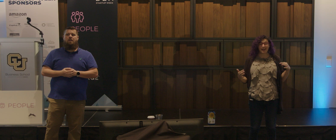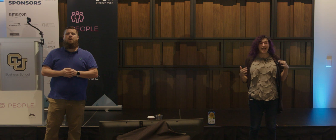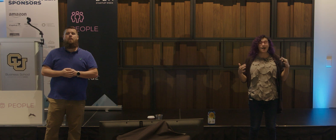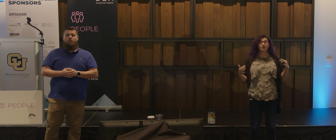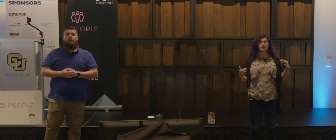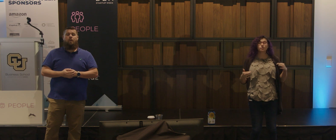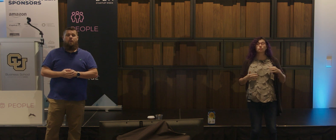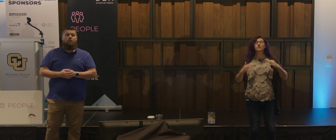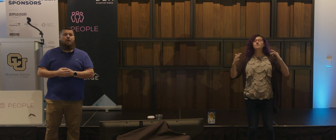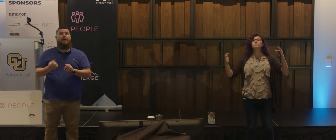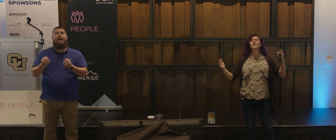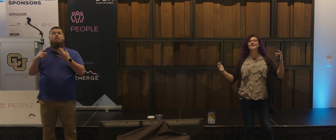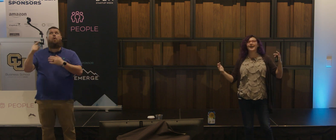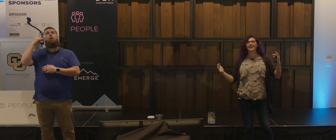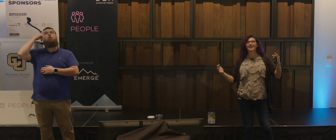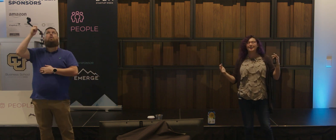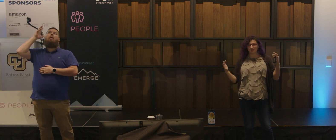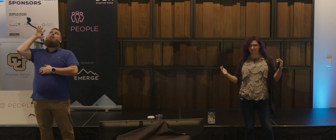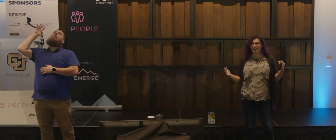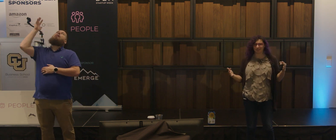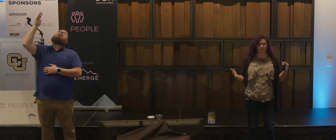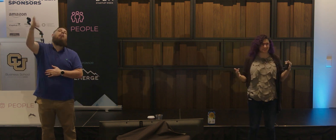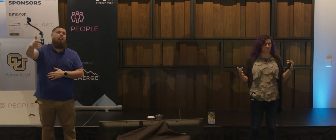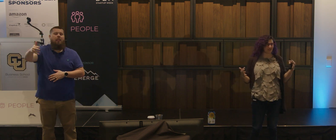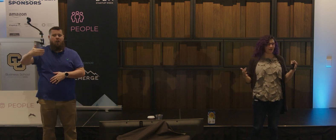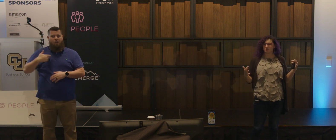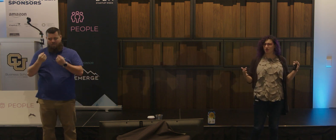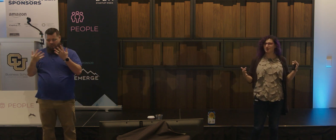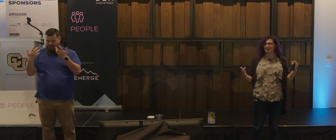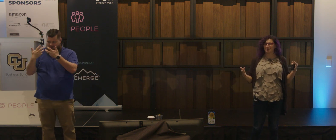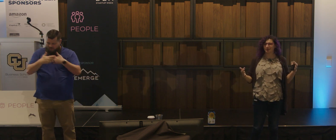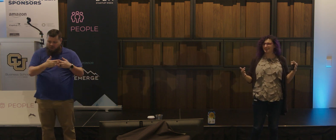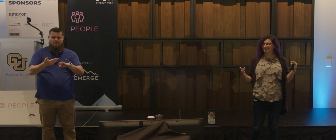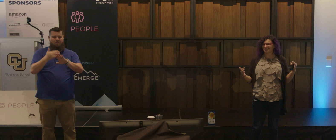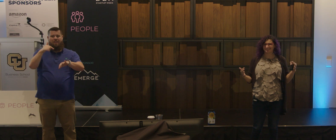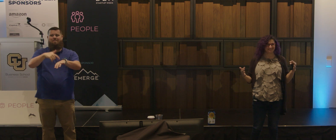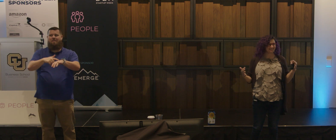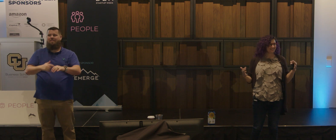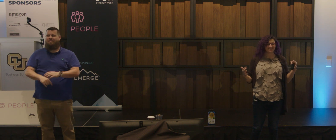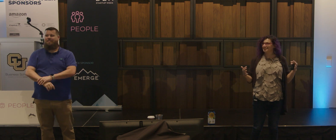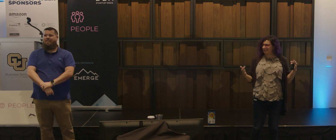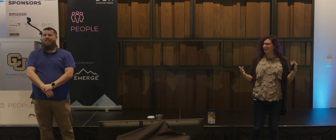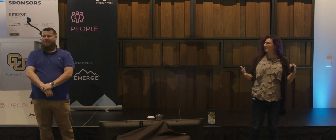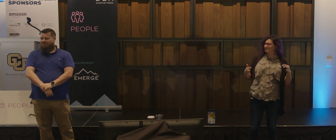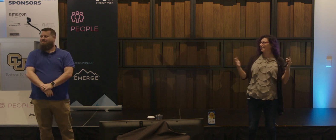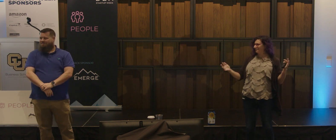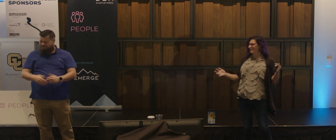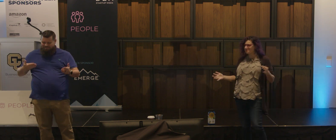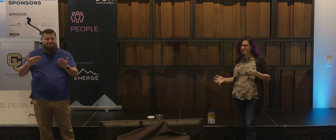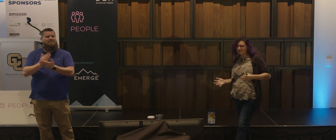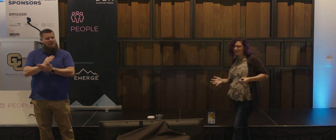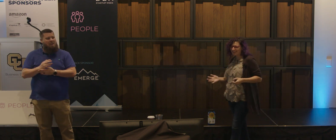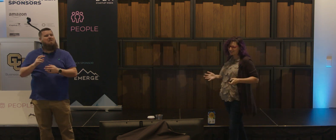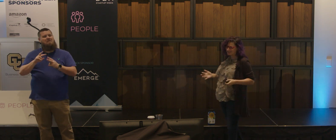All right. How many people dream of one day hiring and you have a lot of logistics to figure out before you get to that point? All right. We got